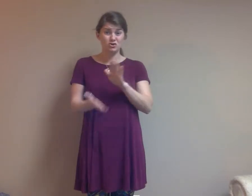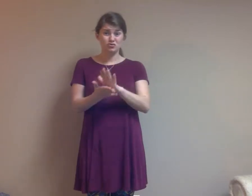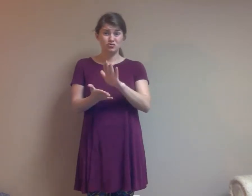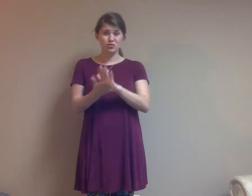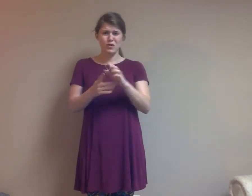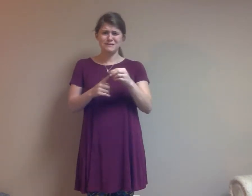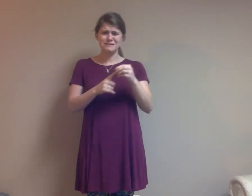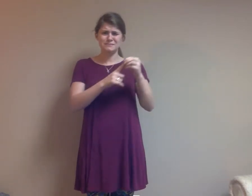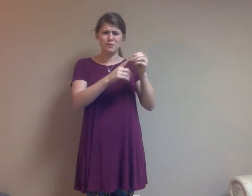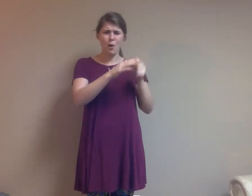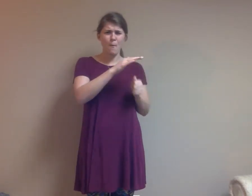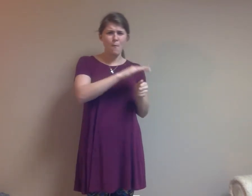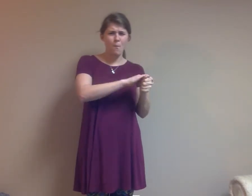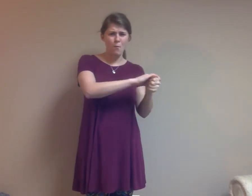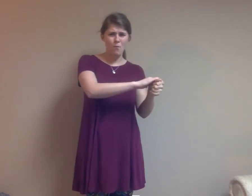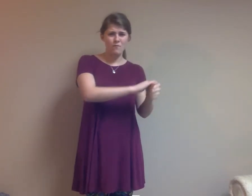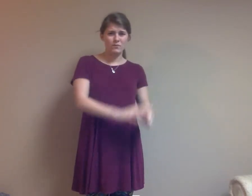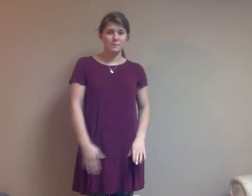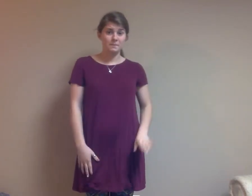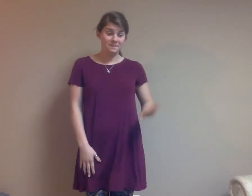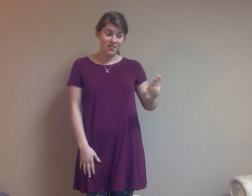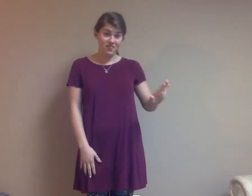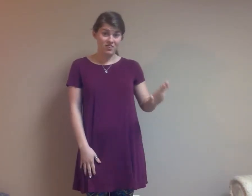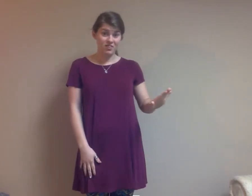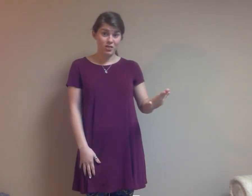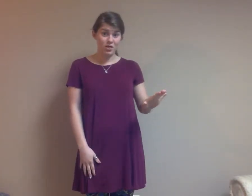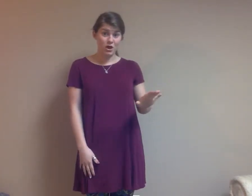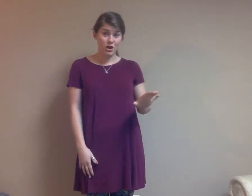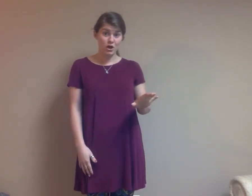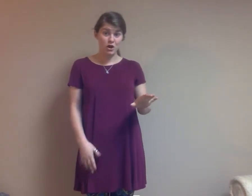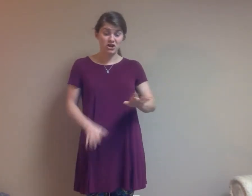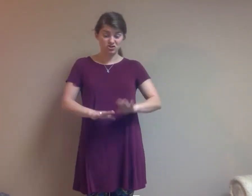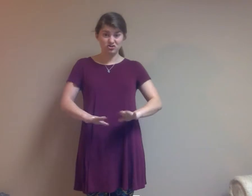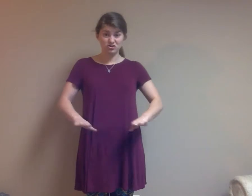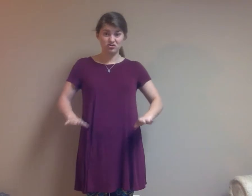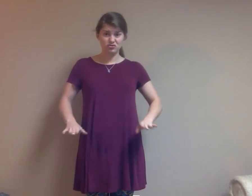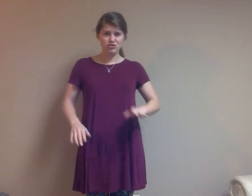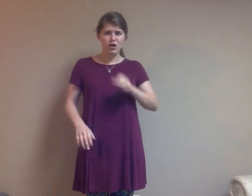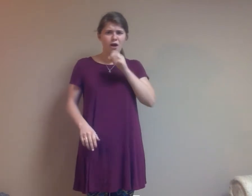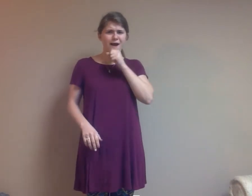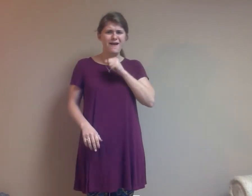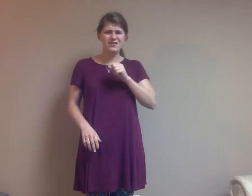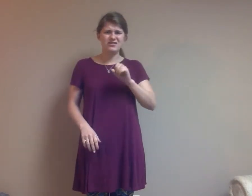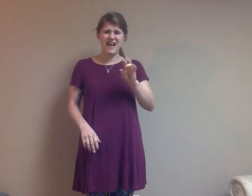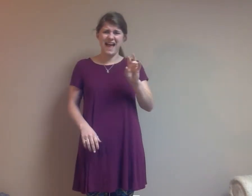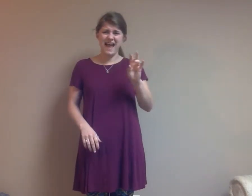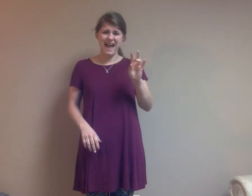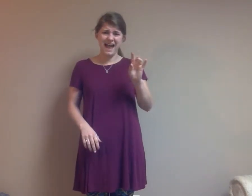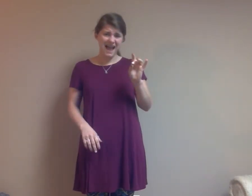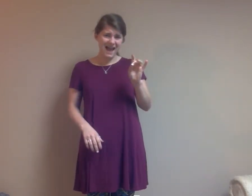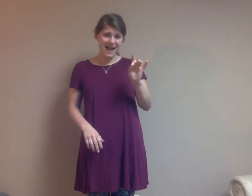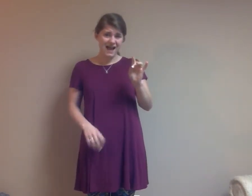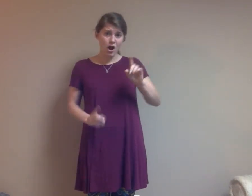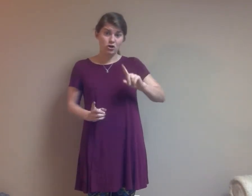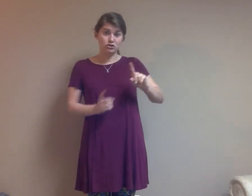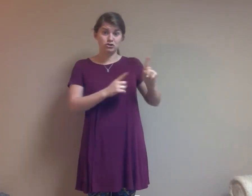Here, children as young as 8 are sent away by their parents to get the best education money can buy.